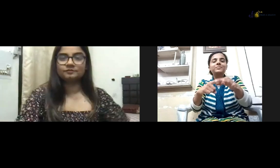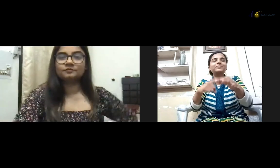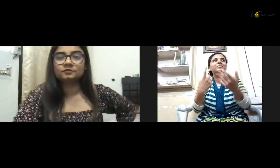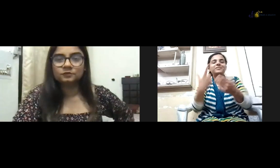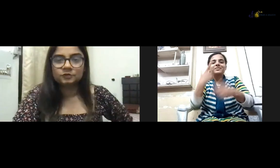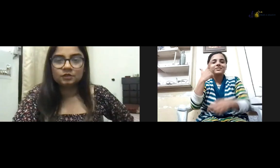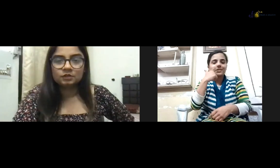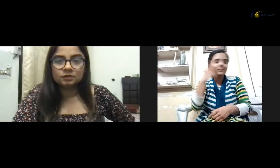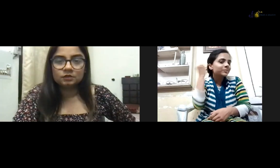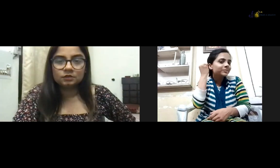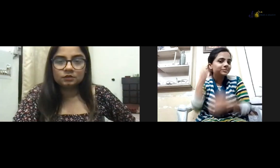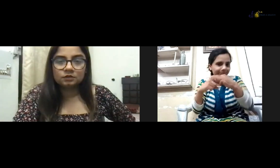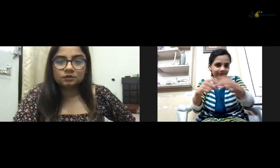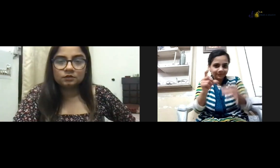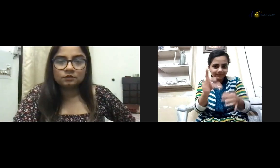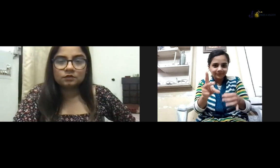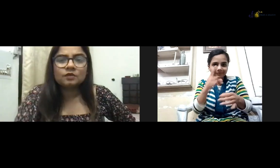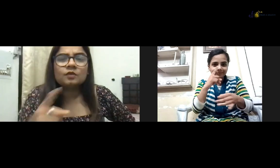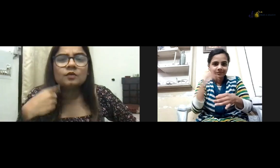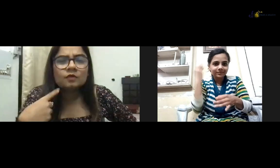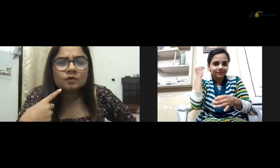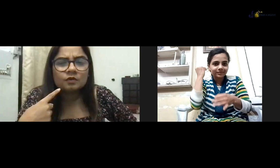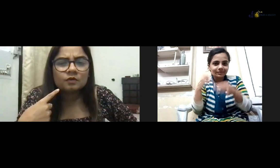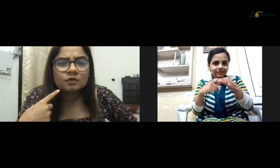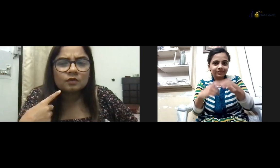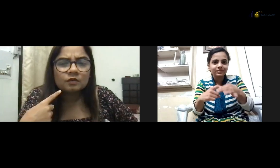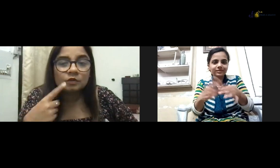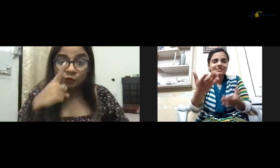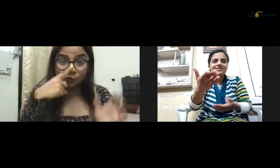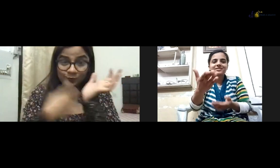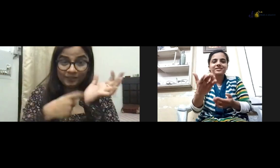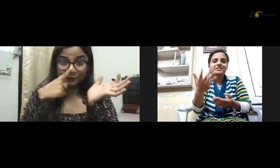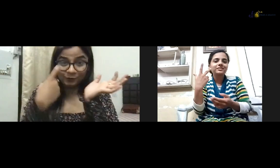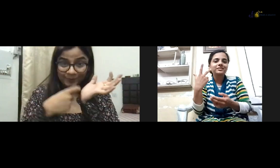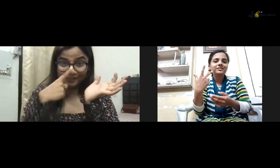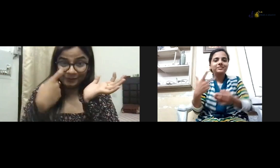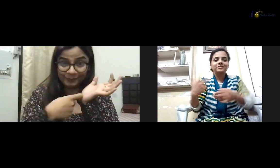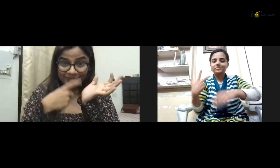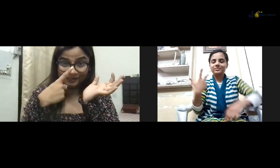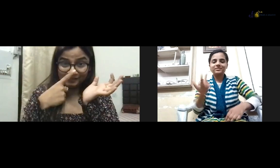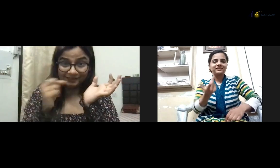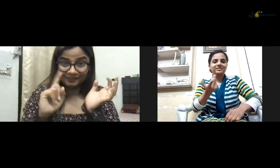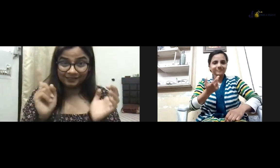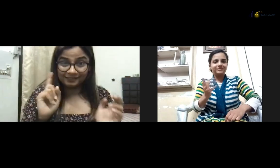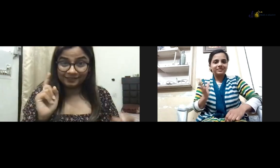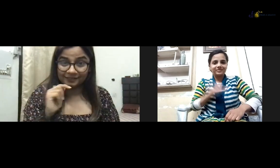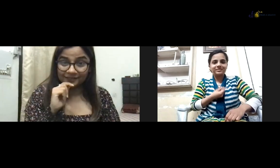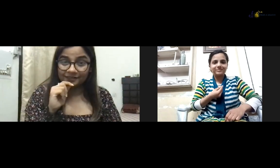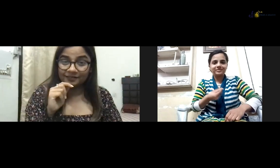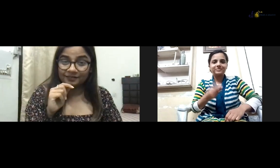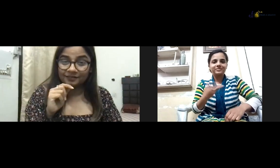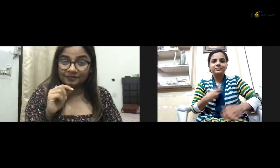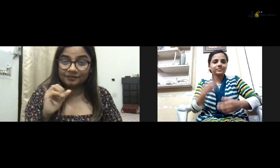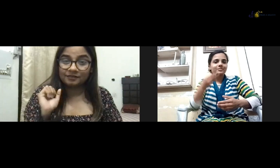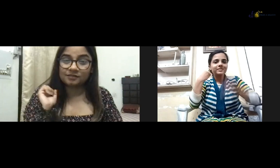you can. So my questions with Sodamini. For whom? Who's the hearing person? You mean So the Surbhi? hearing person. You